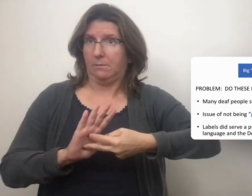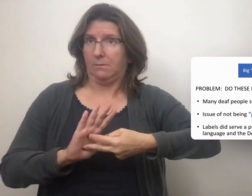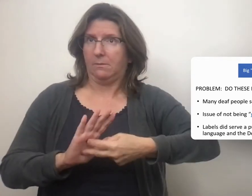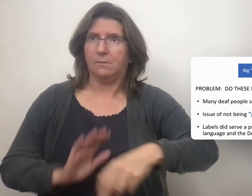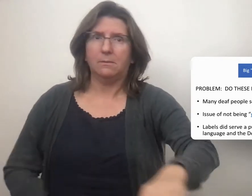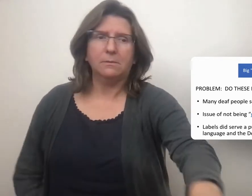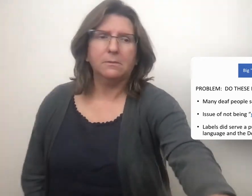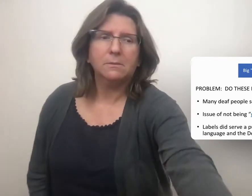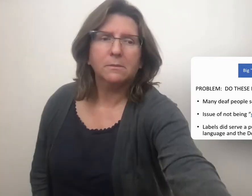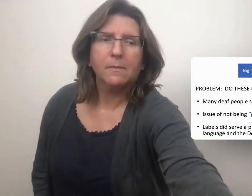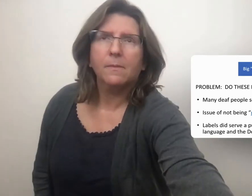political purposes.